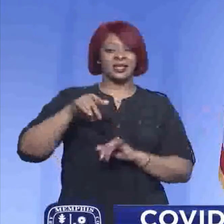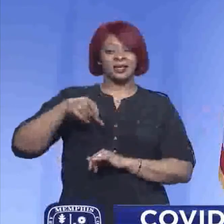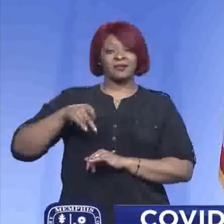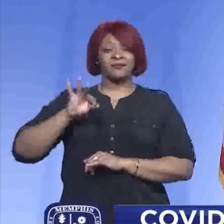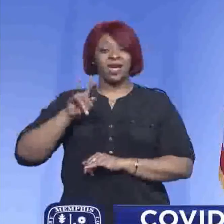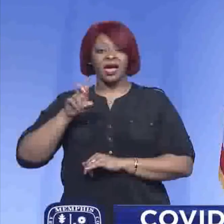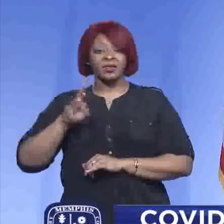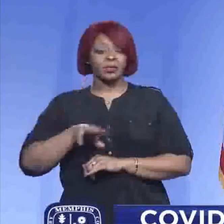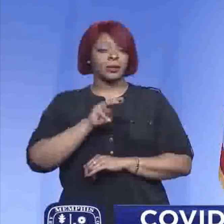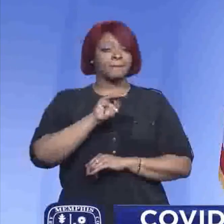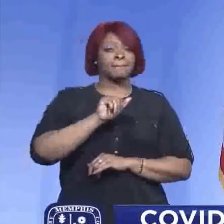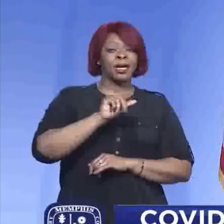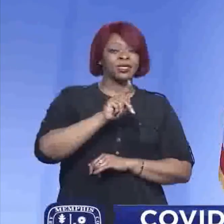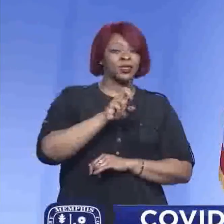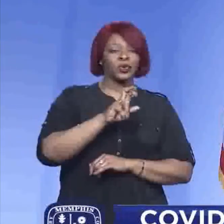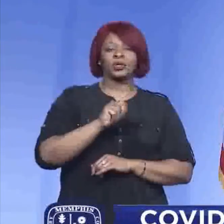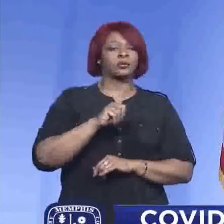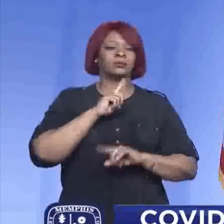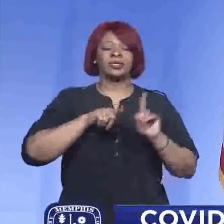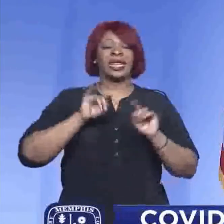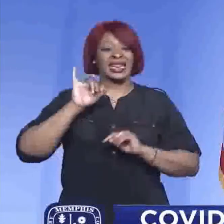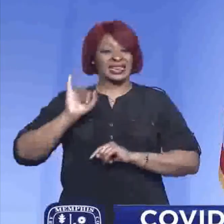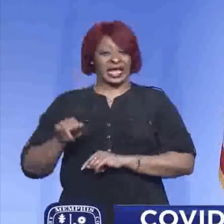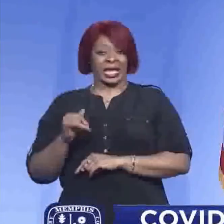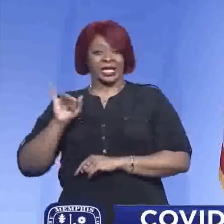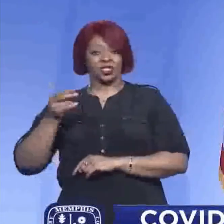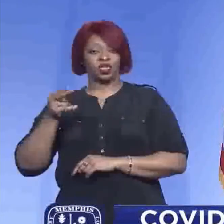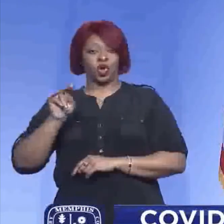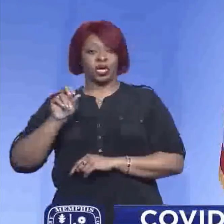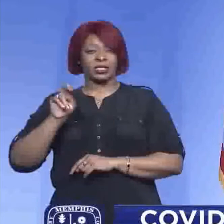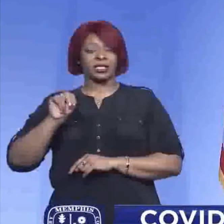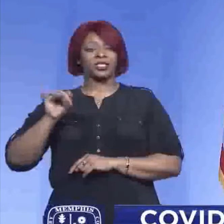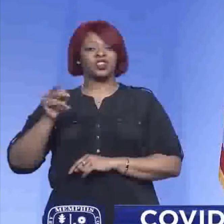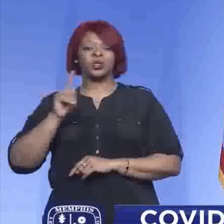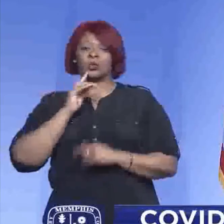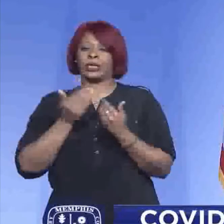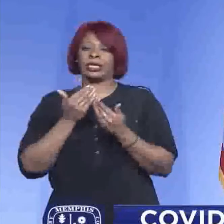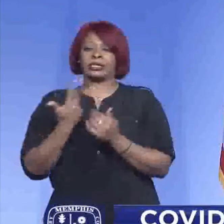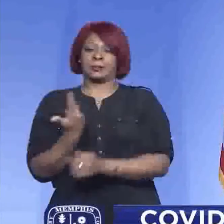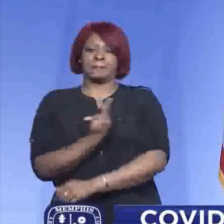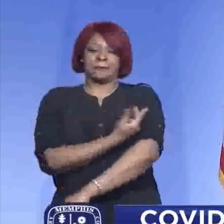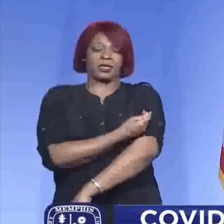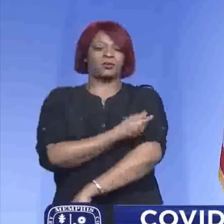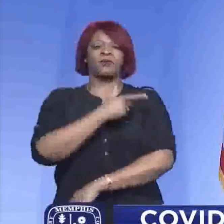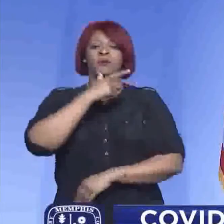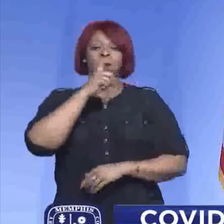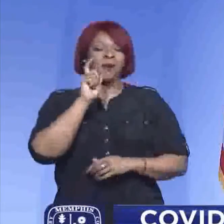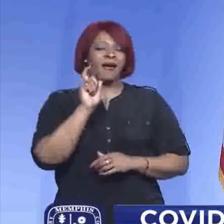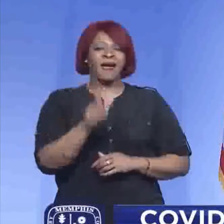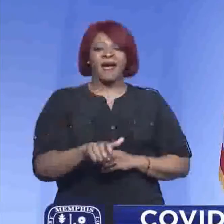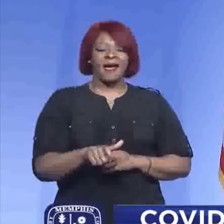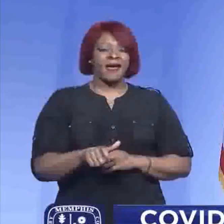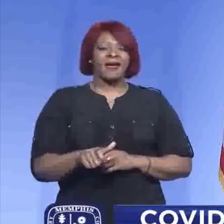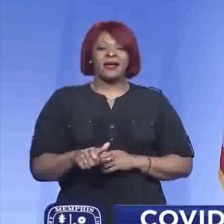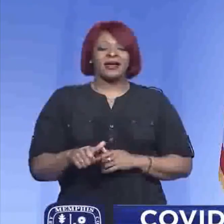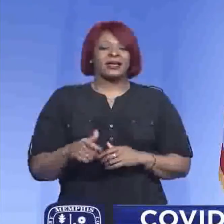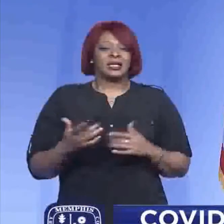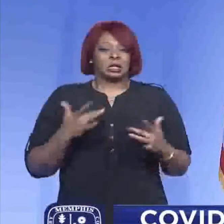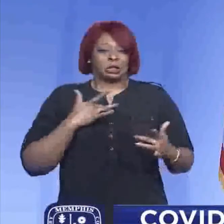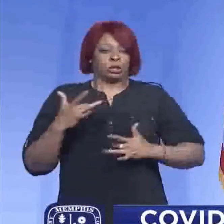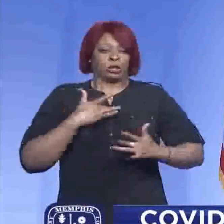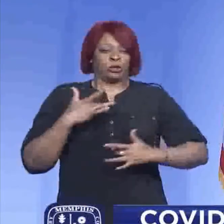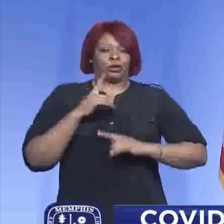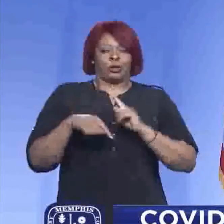and Moderna. It is easier to administer in the sense that you don't have to be so concerned